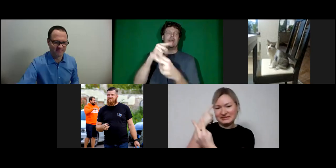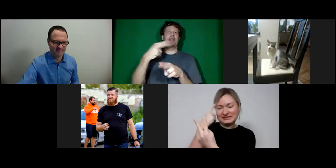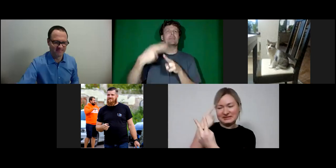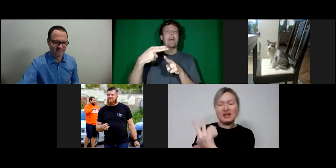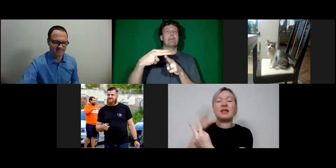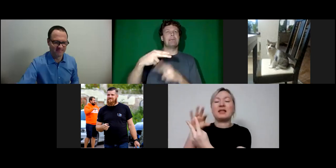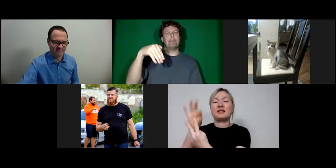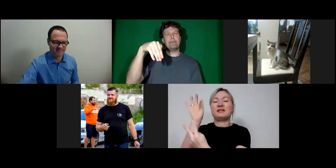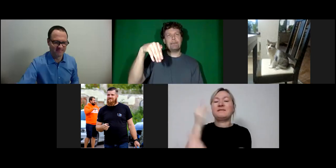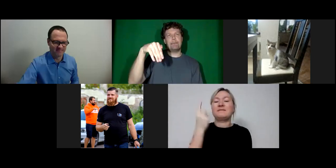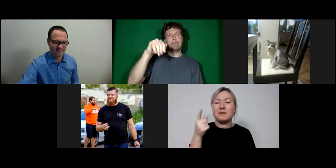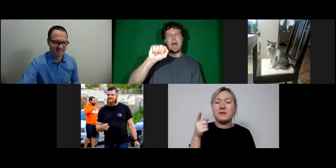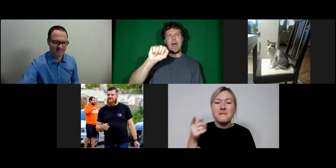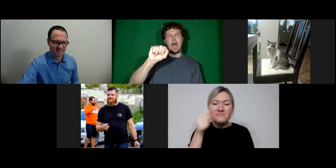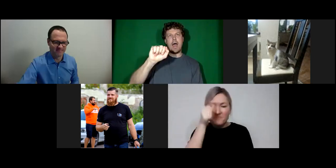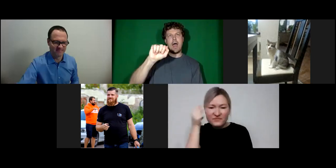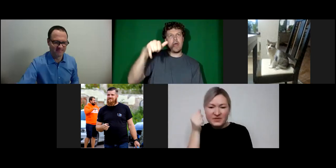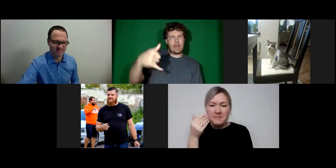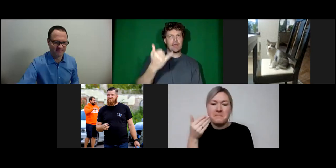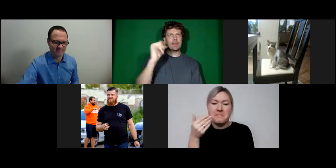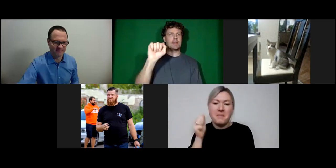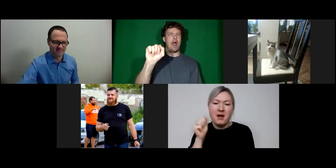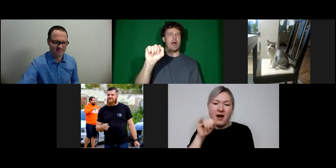And out of the two women,